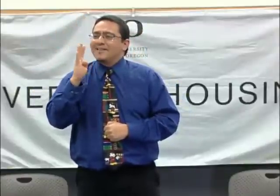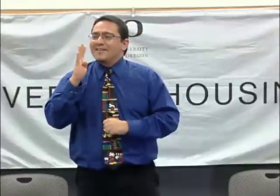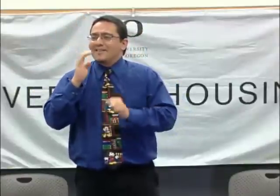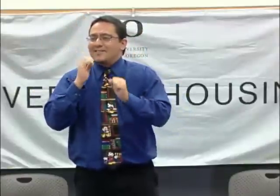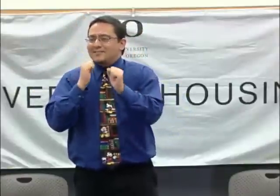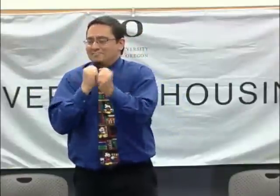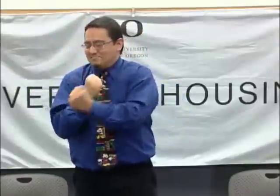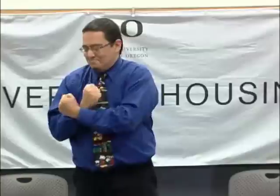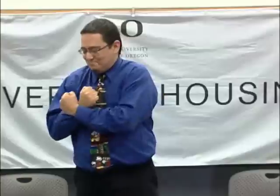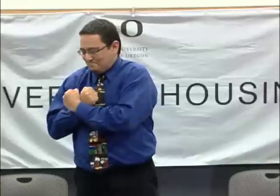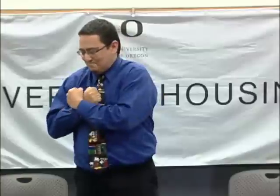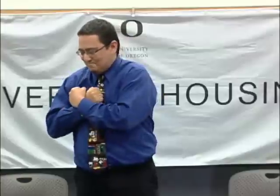speaking.